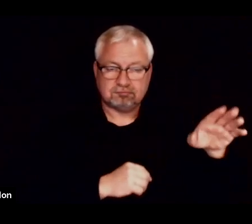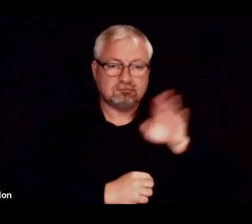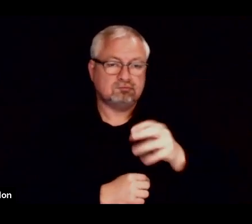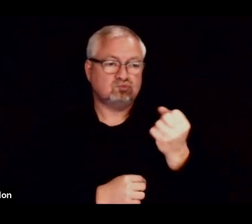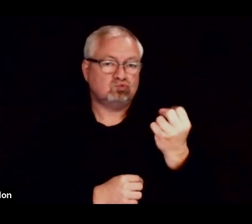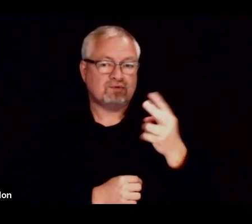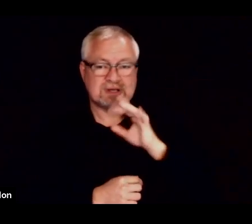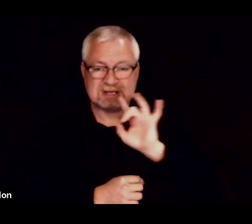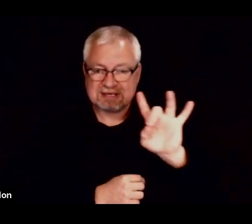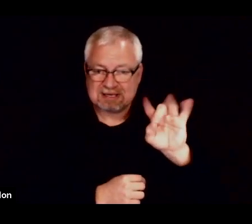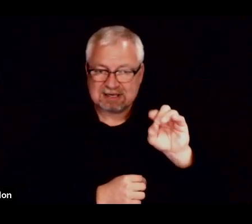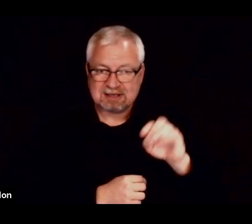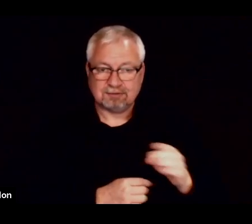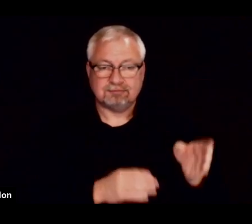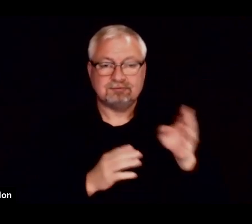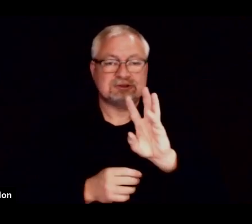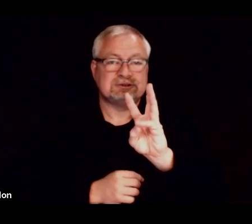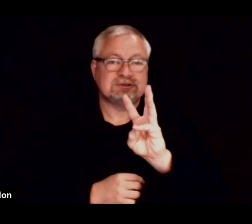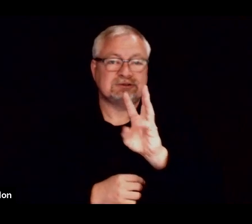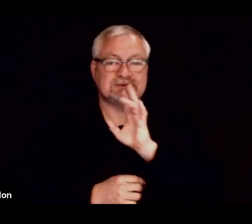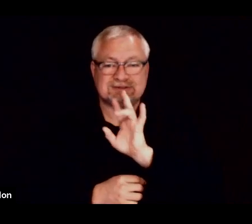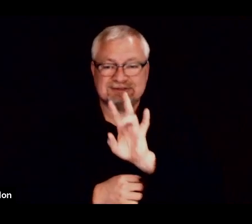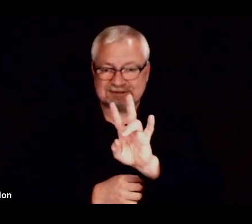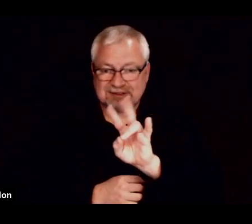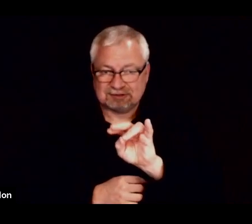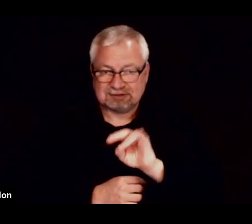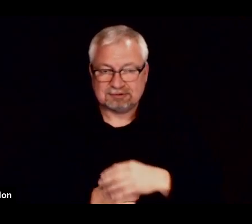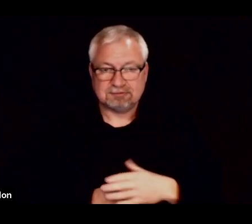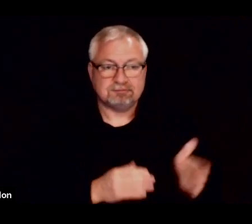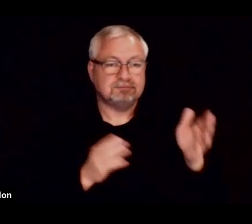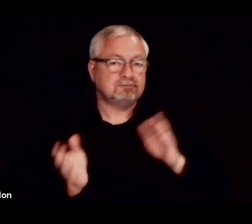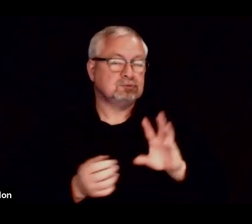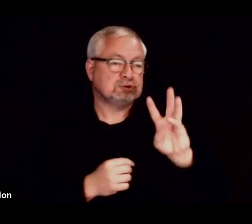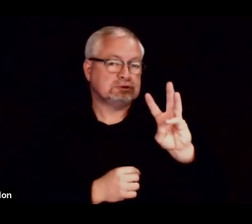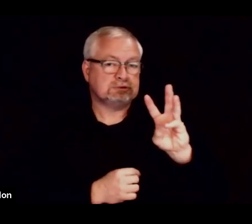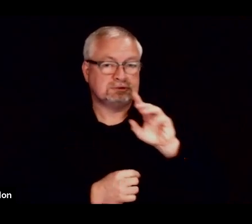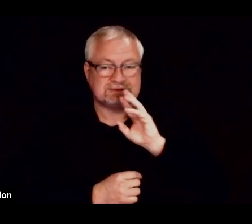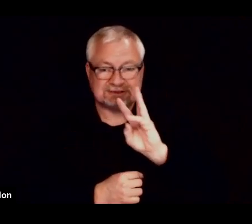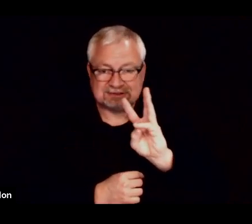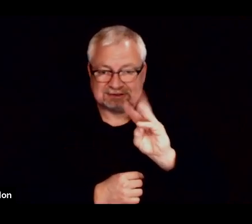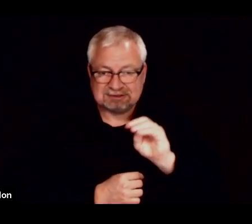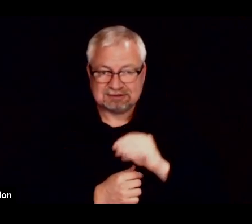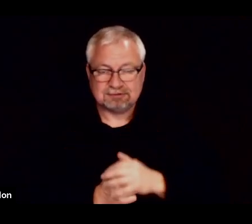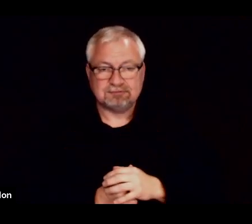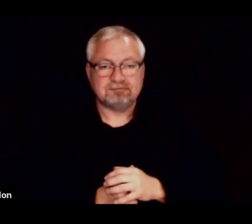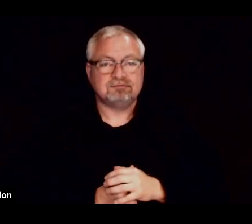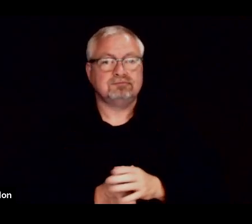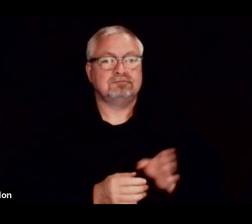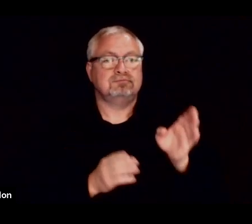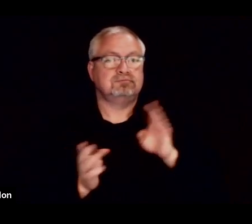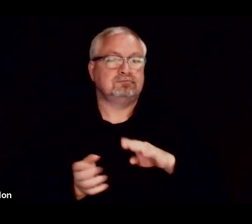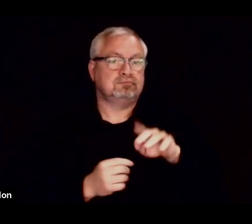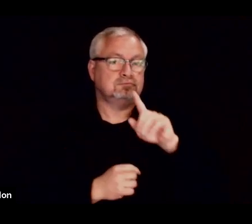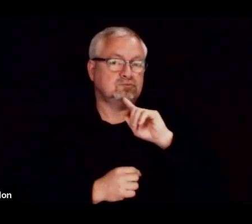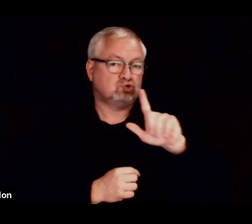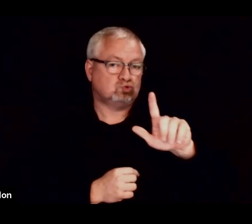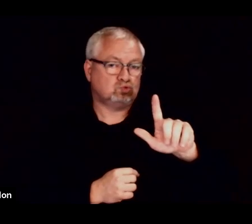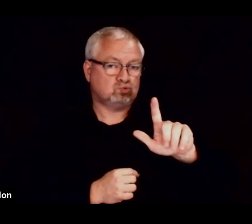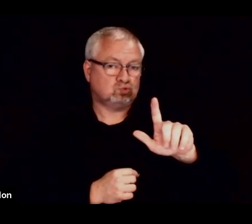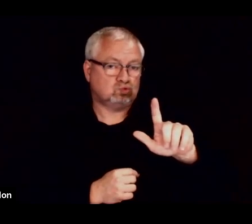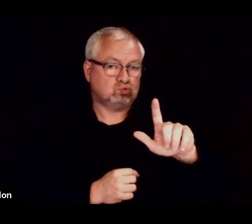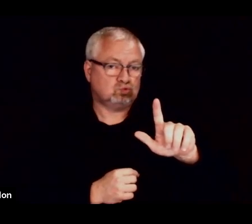70s, 1 in their 60s, and 1 in their 50s. Of these 32 deaths, 28 occurred associated with